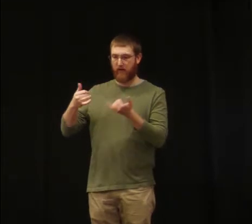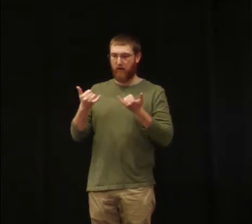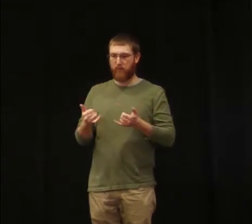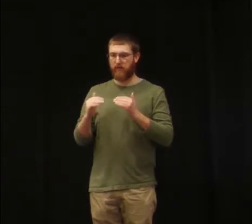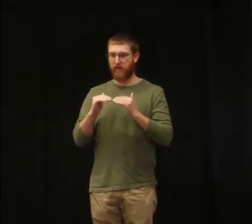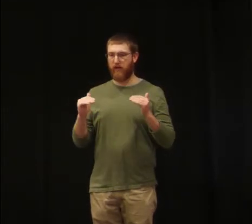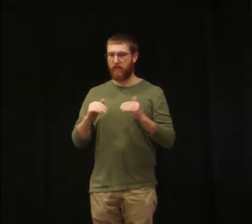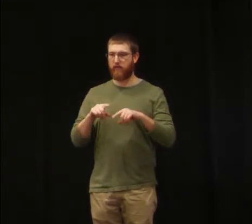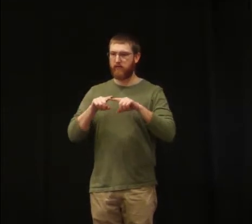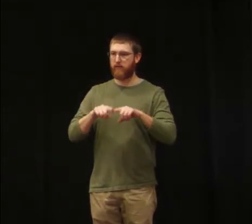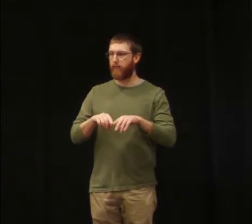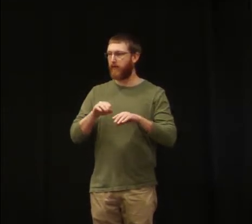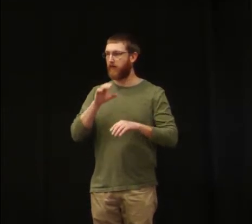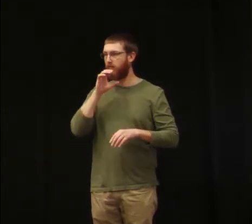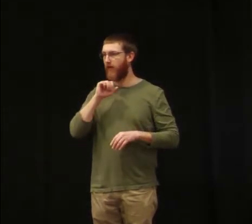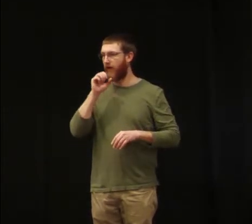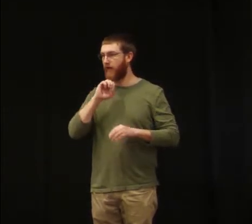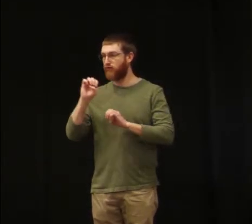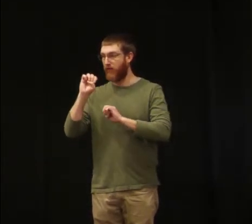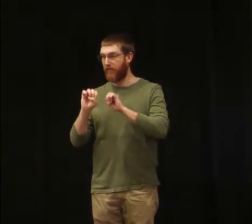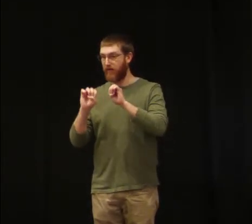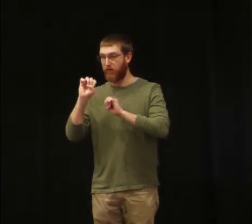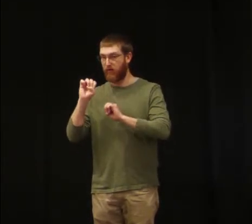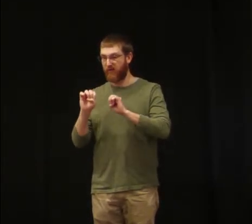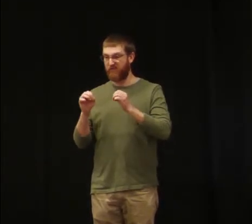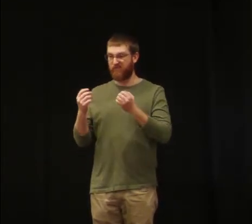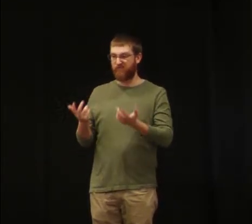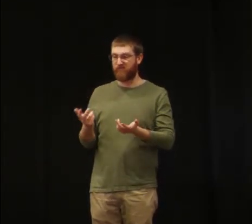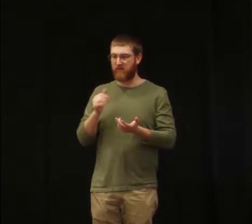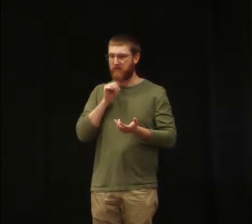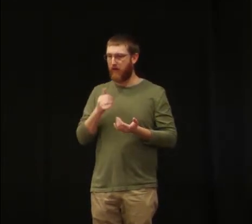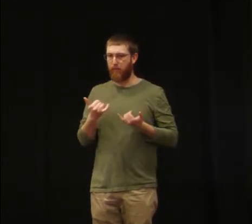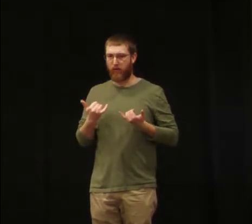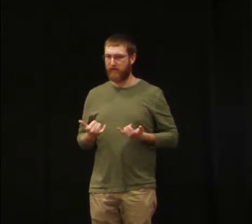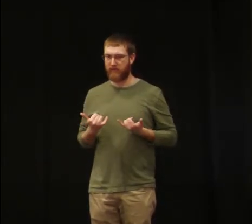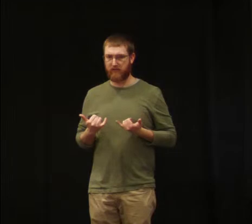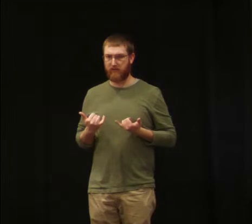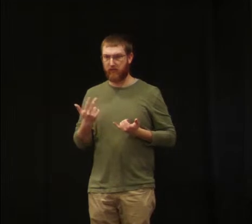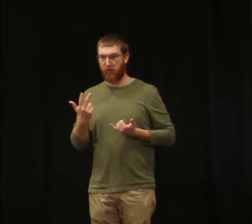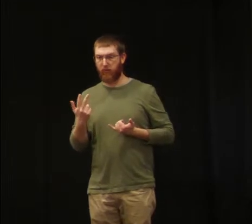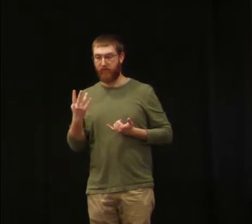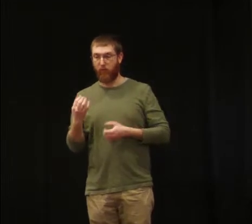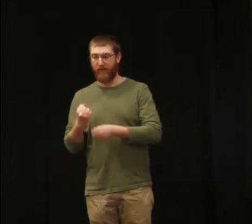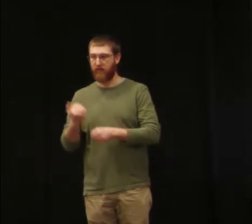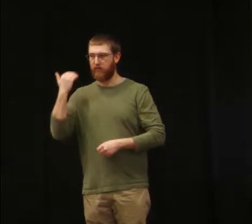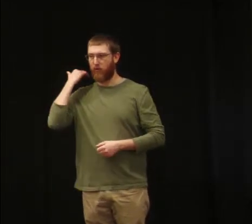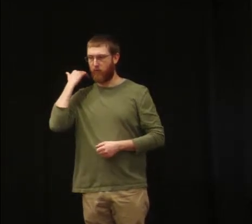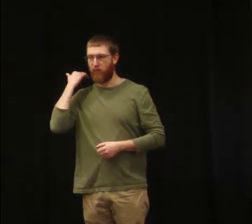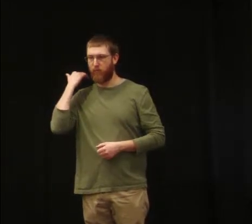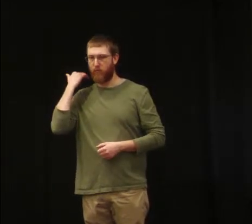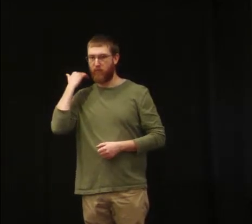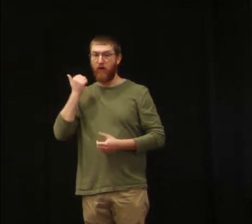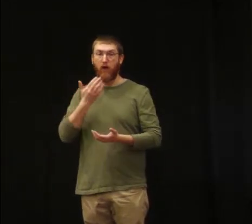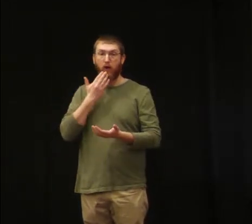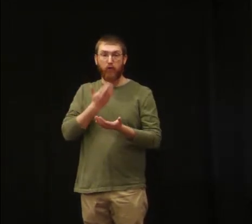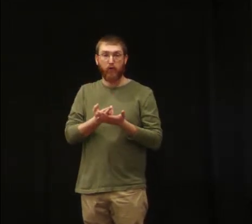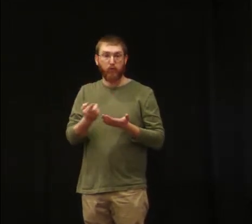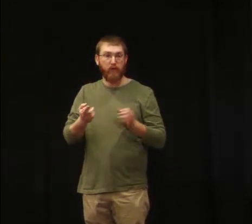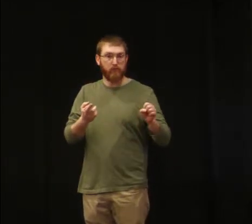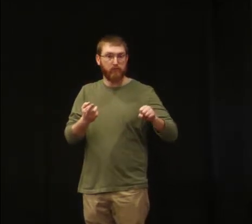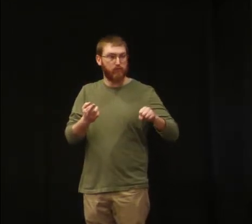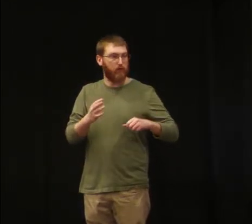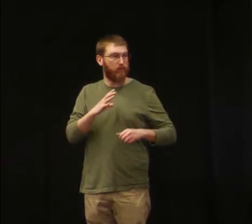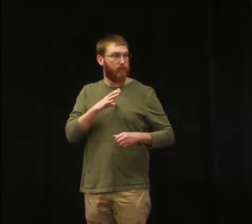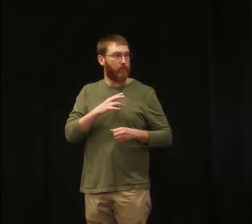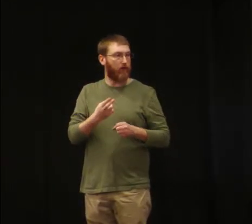age of that evaluation, it might not be present. It might be 3 or 4 years old. So while it is a good resource to